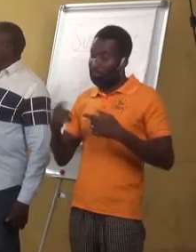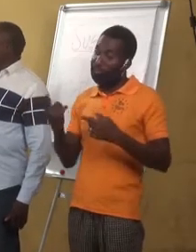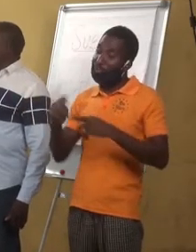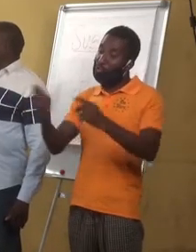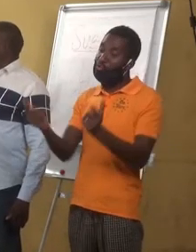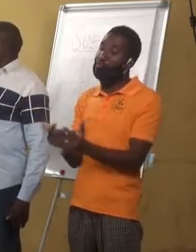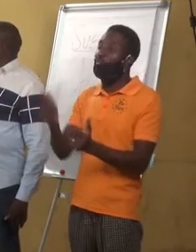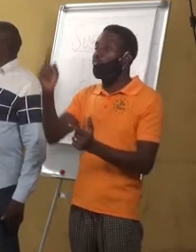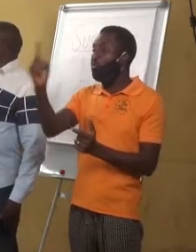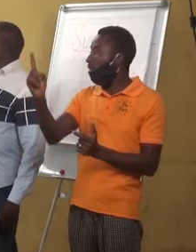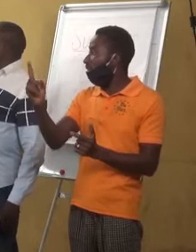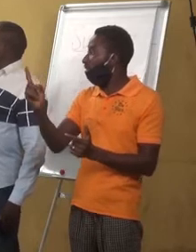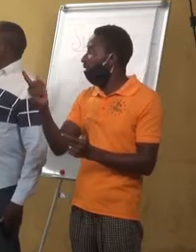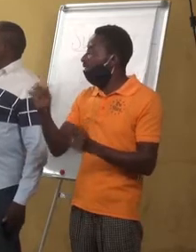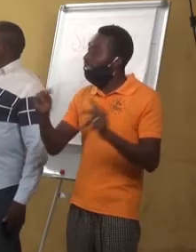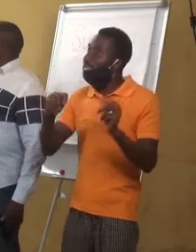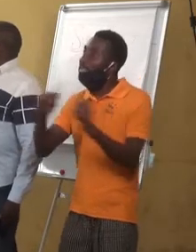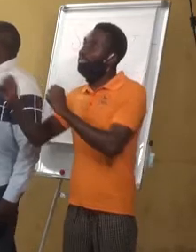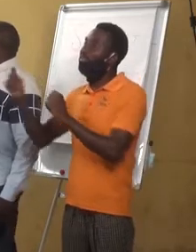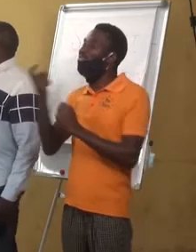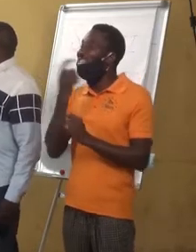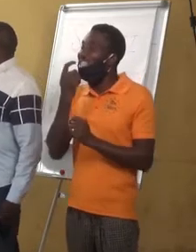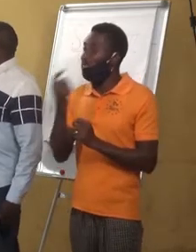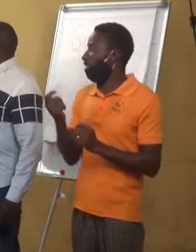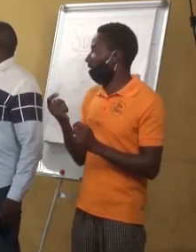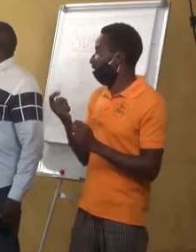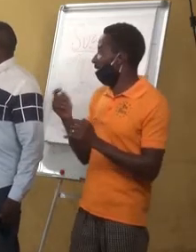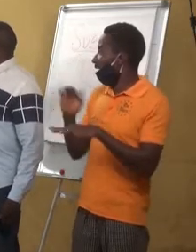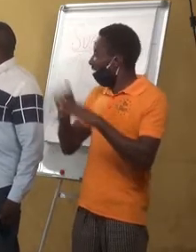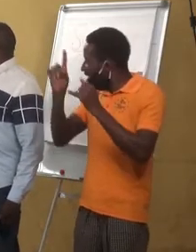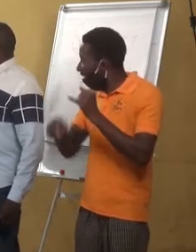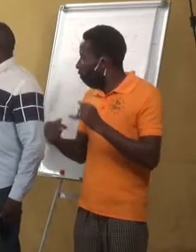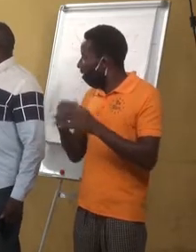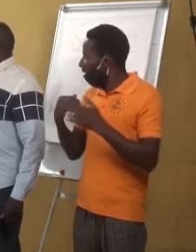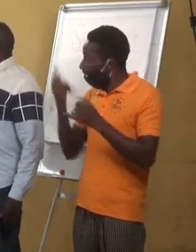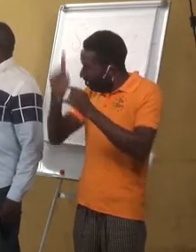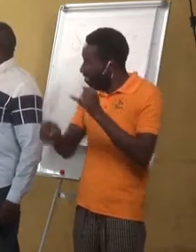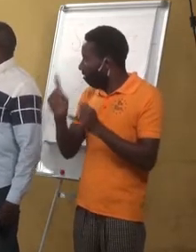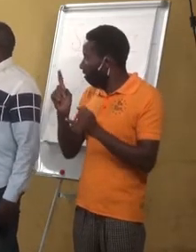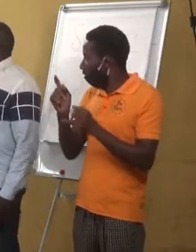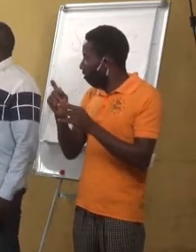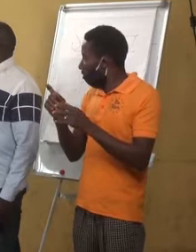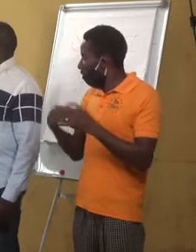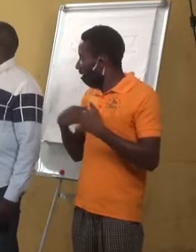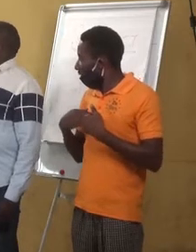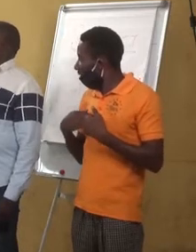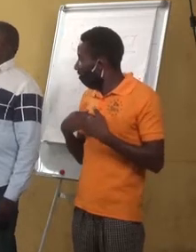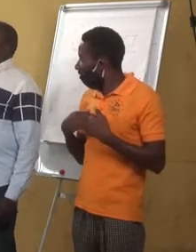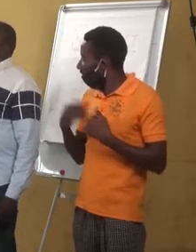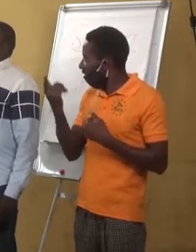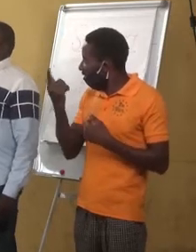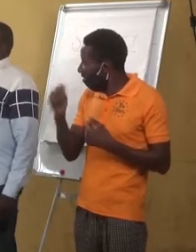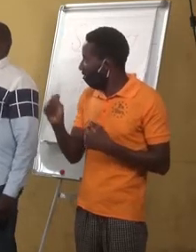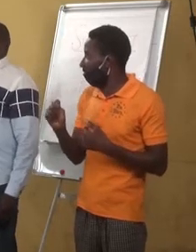the transition metals. We have at the end of everything, the last column there you see is the what?